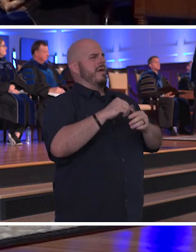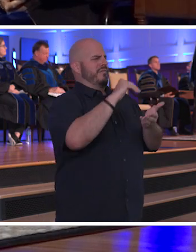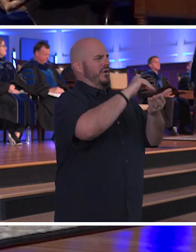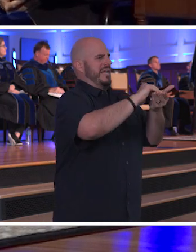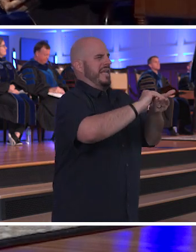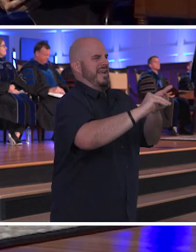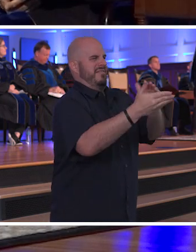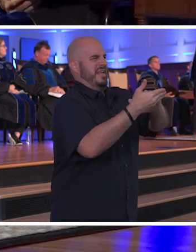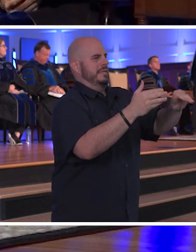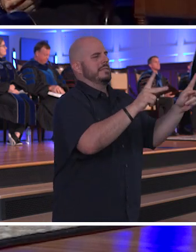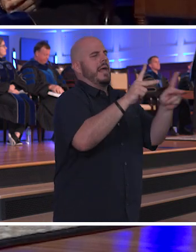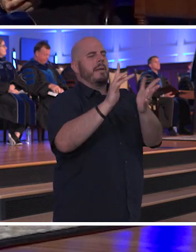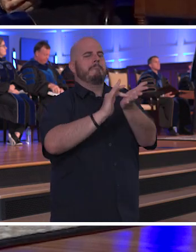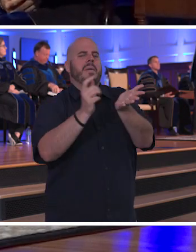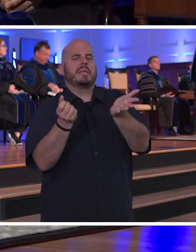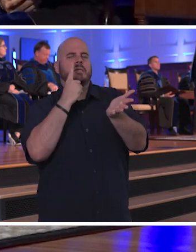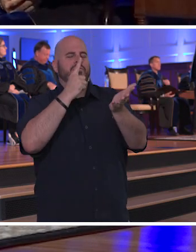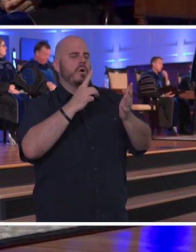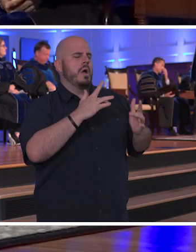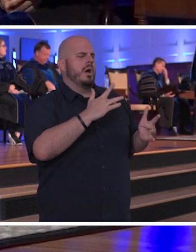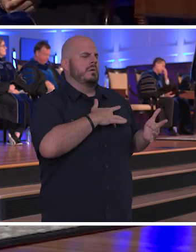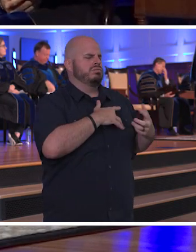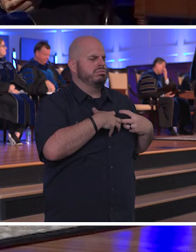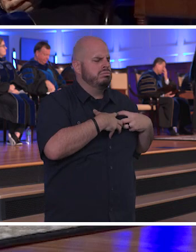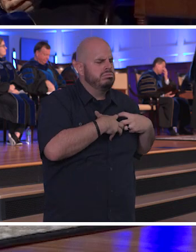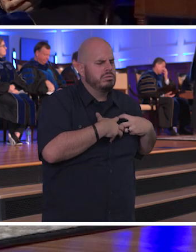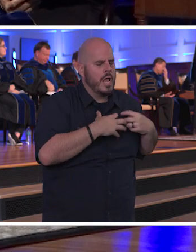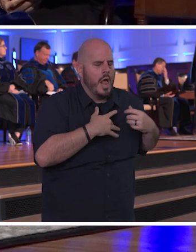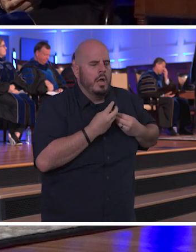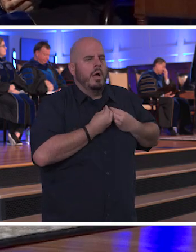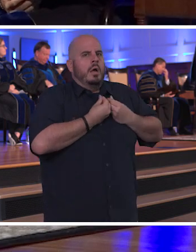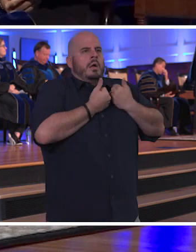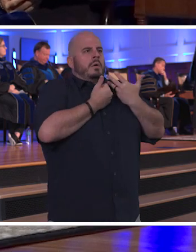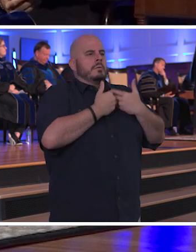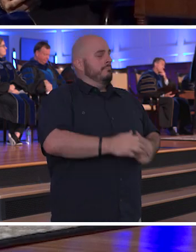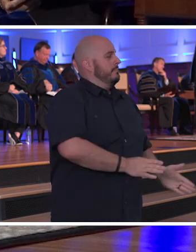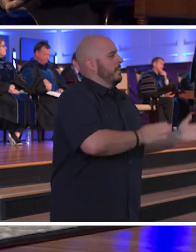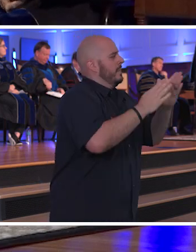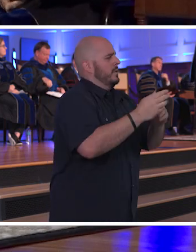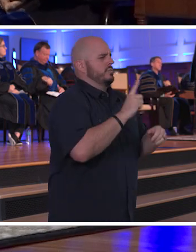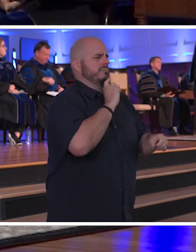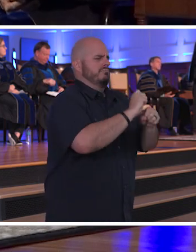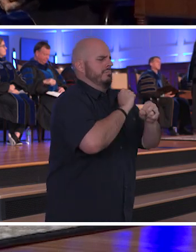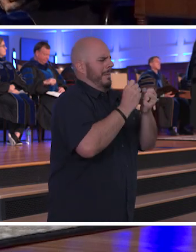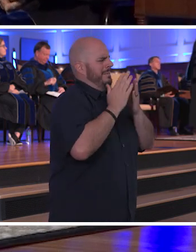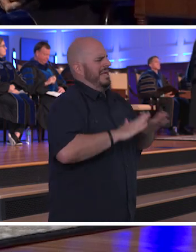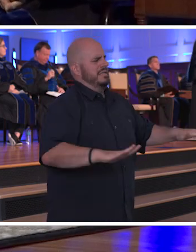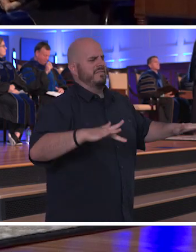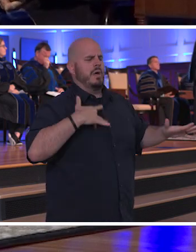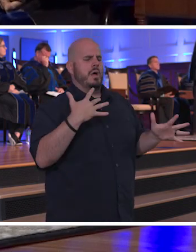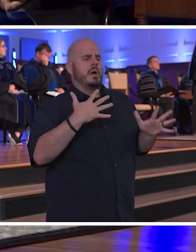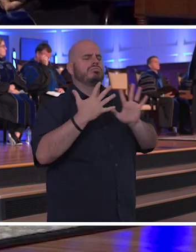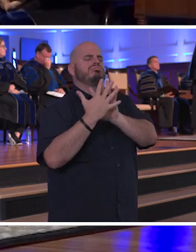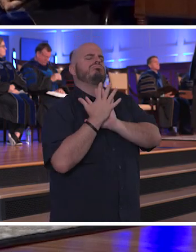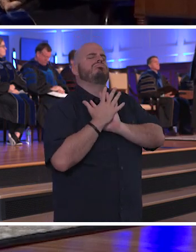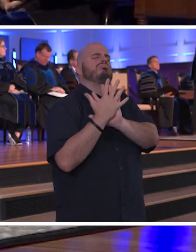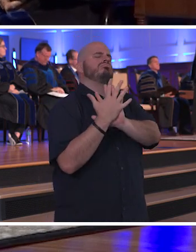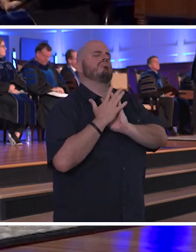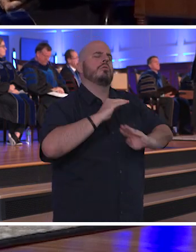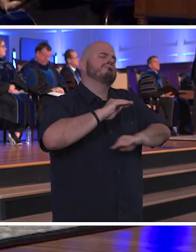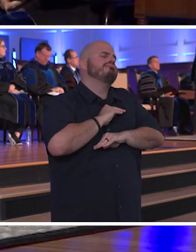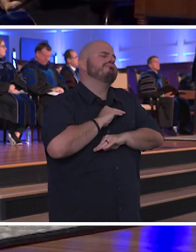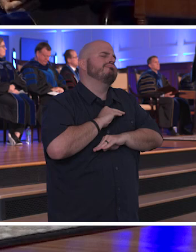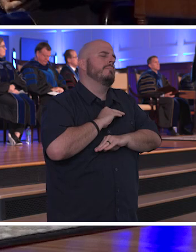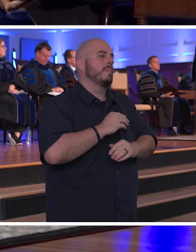a contrite heart. True peace is contentment. And this is a reality that every person, sin or